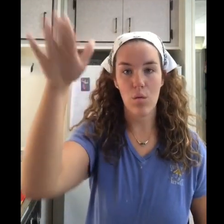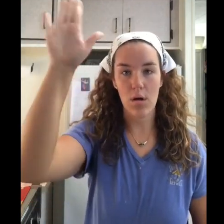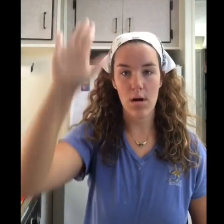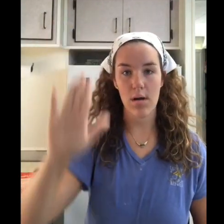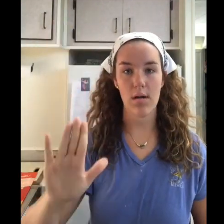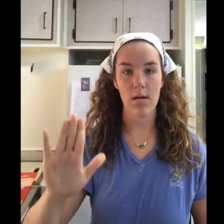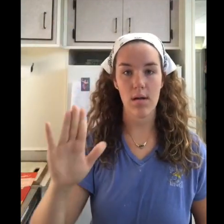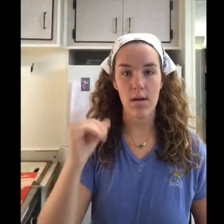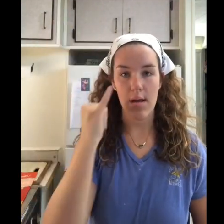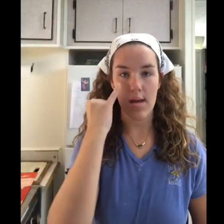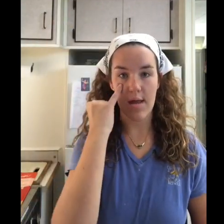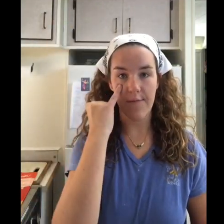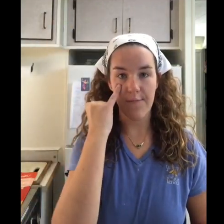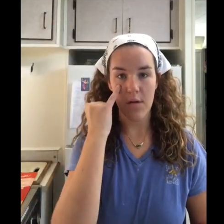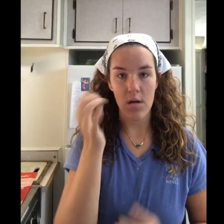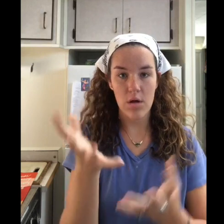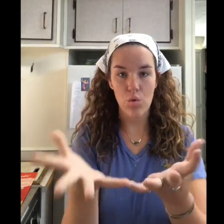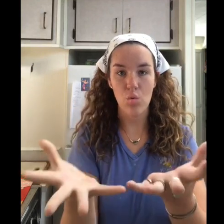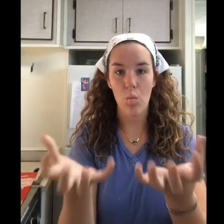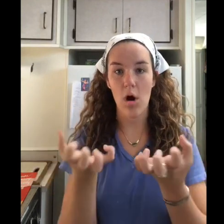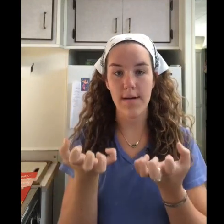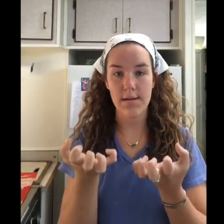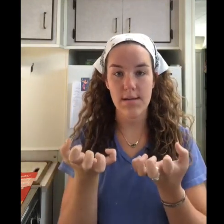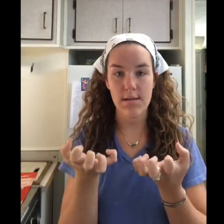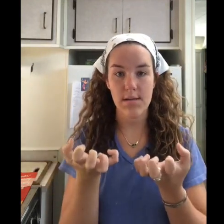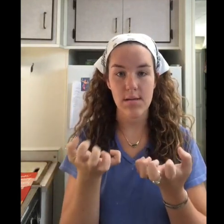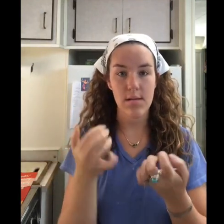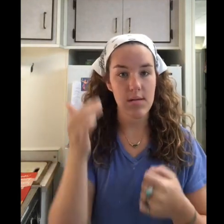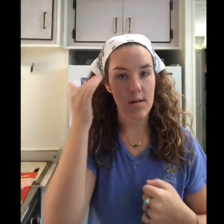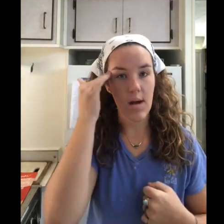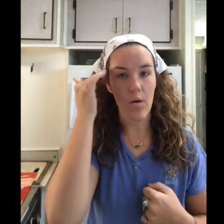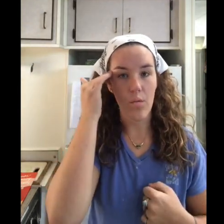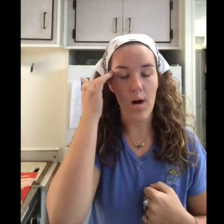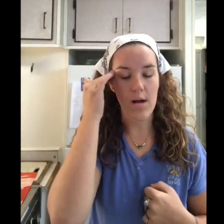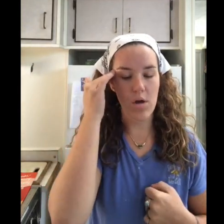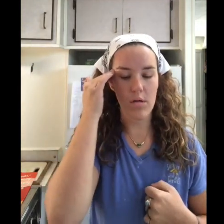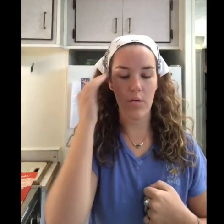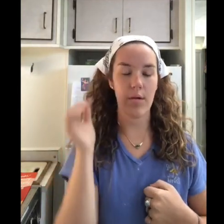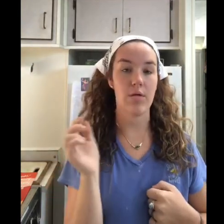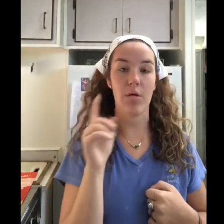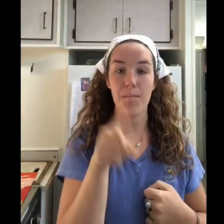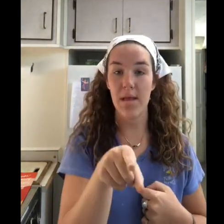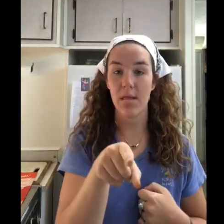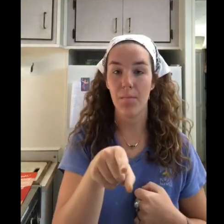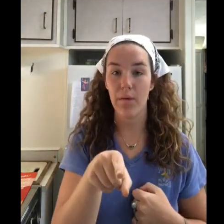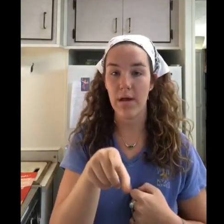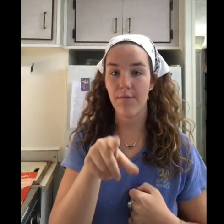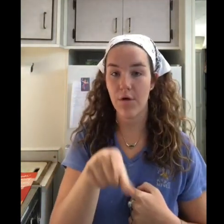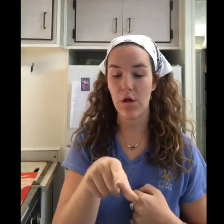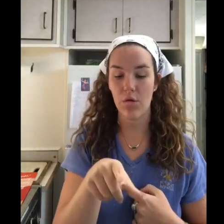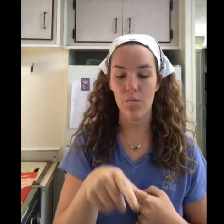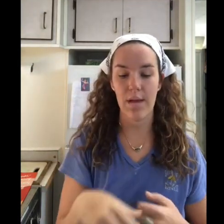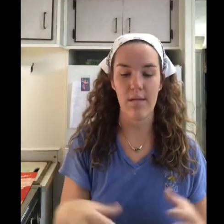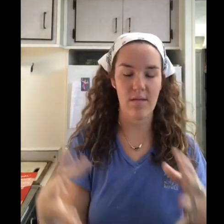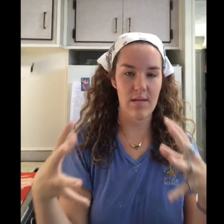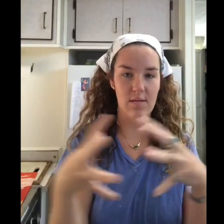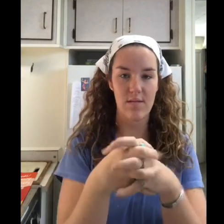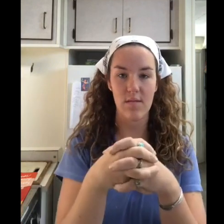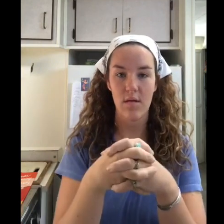Lord, if you want to know. We're actually going to omit the pointing for you because it's